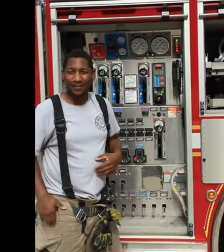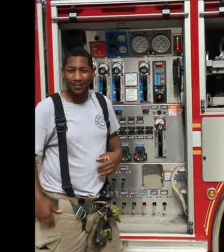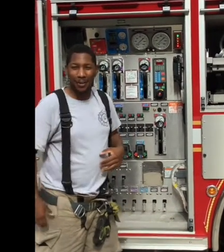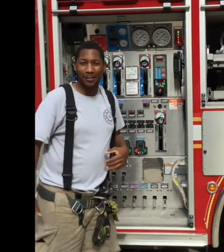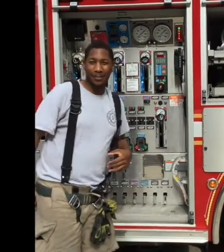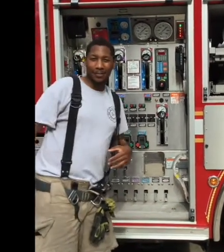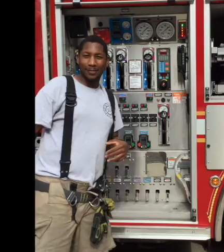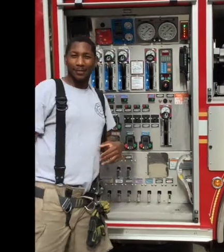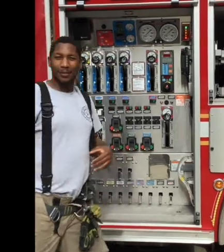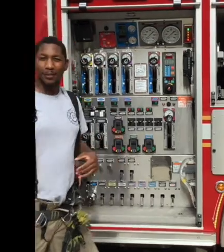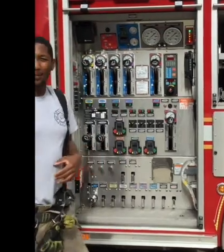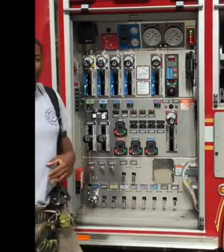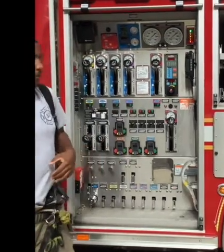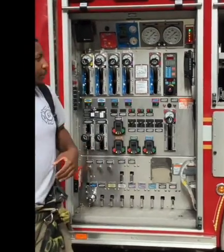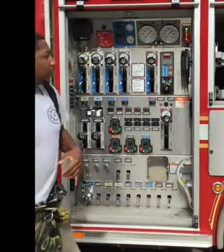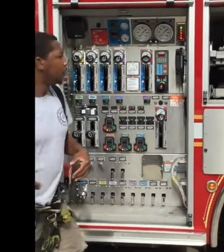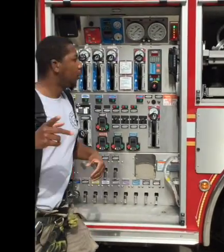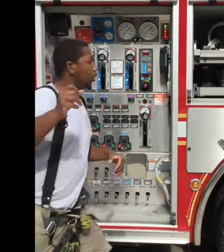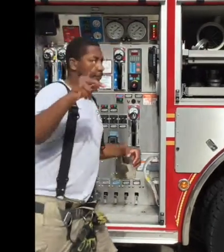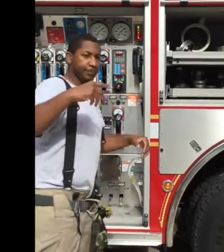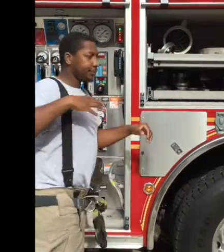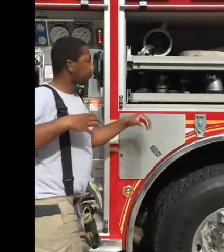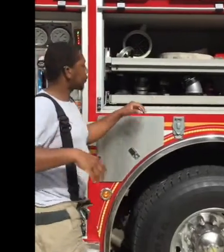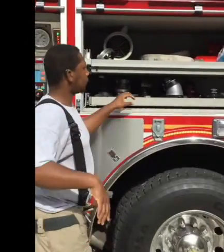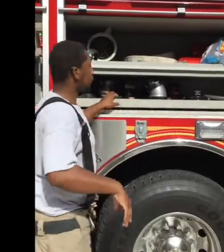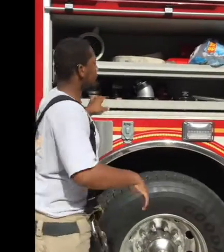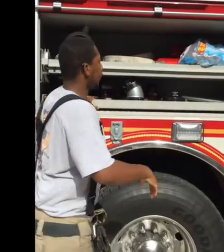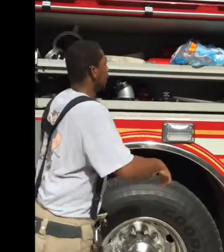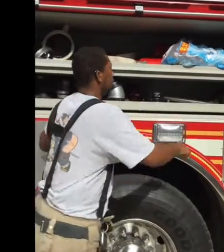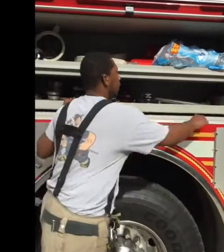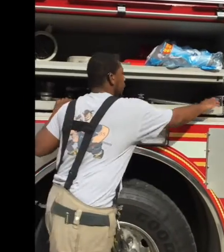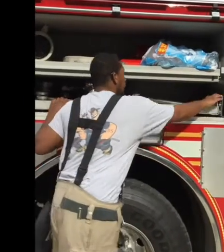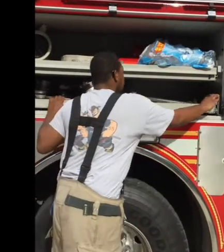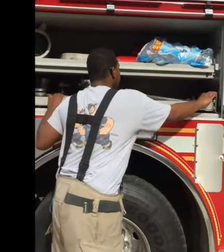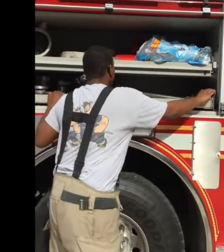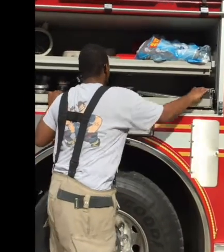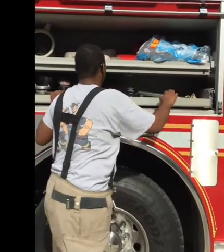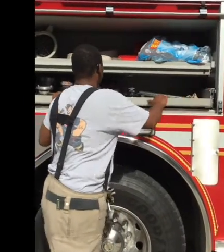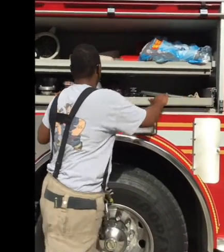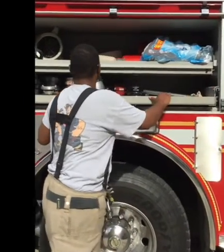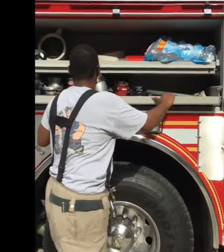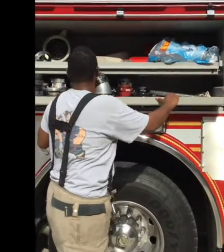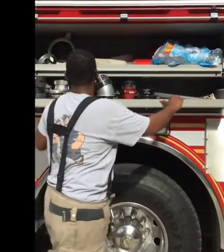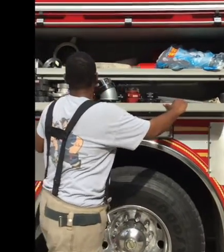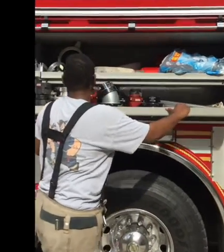And it's just the cycle that we follow so that we continuously have water pumping through to fight the fires.